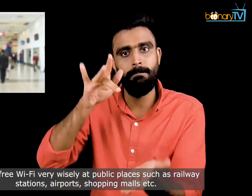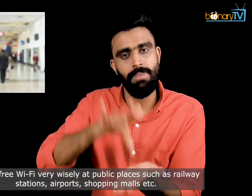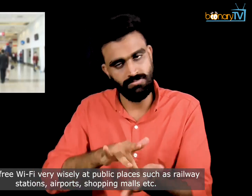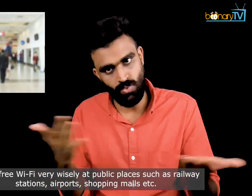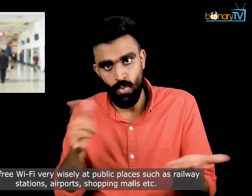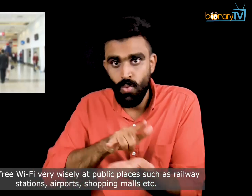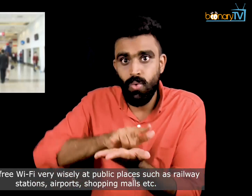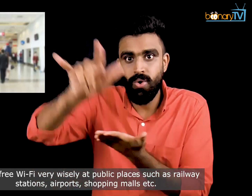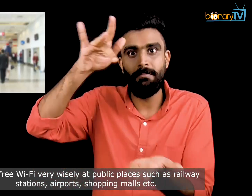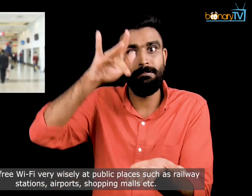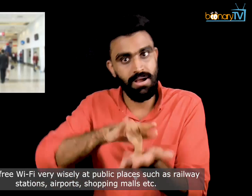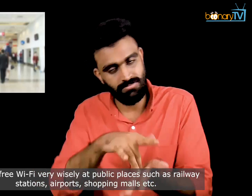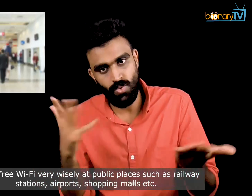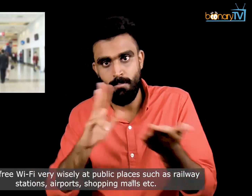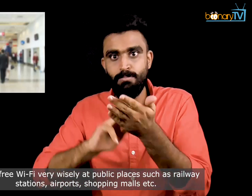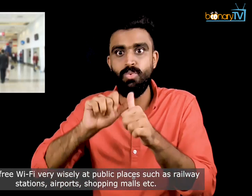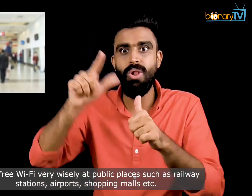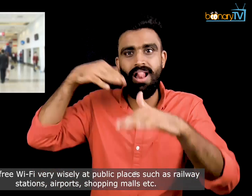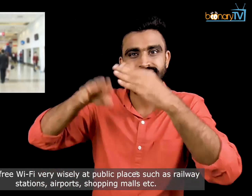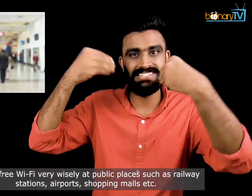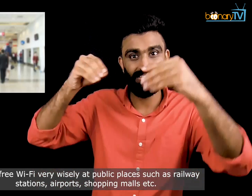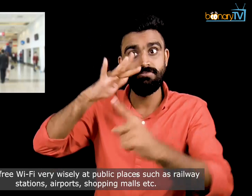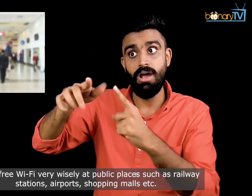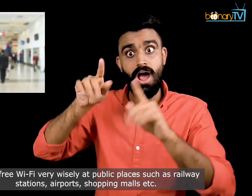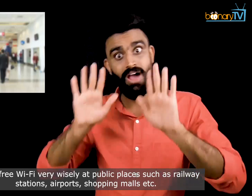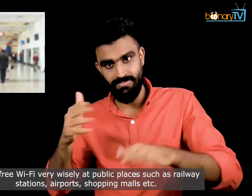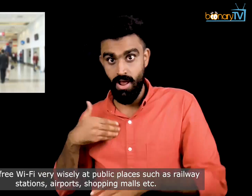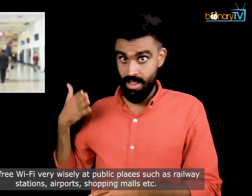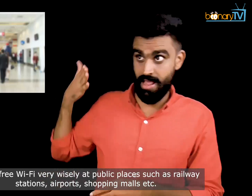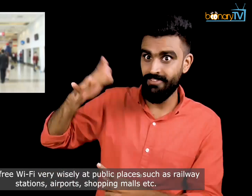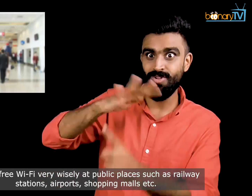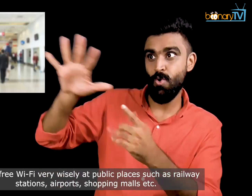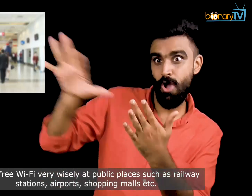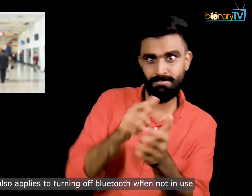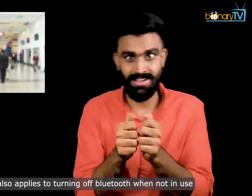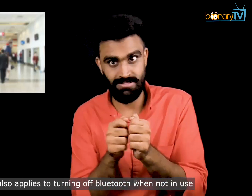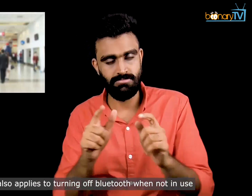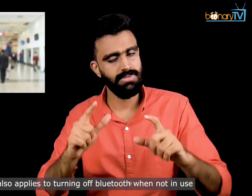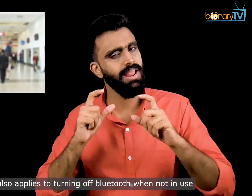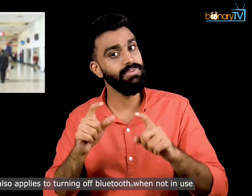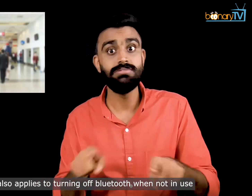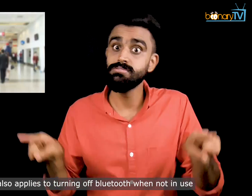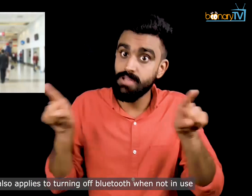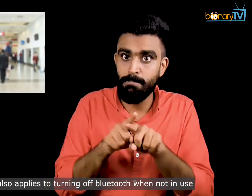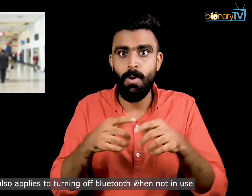stations, airports, shopping malls, etc. This also applies to turning